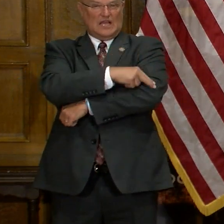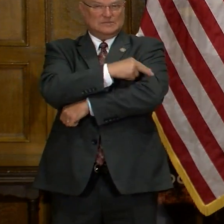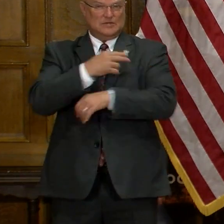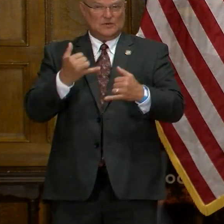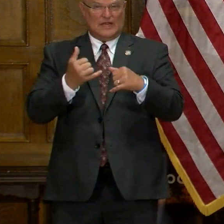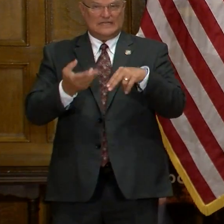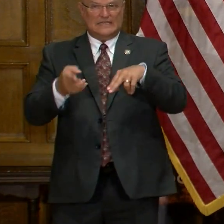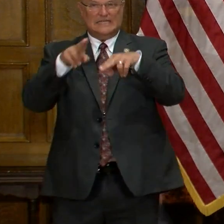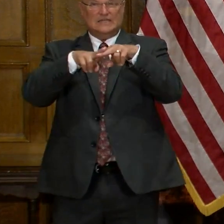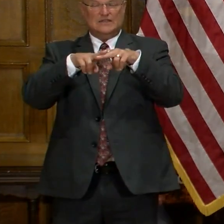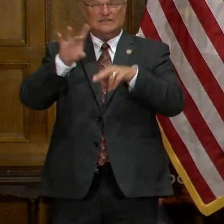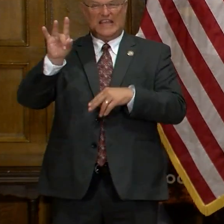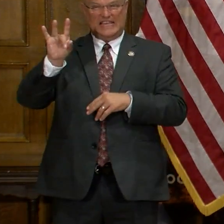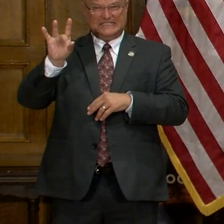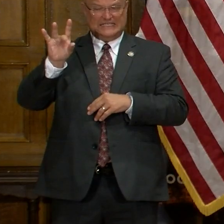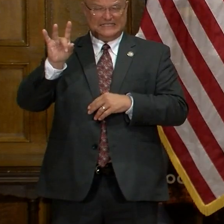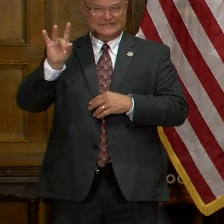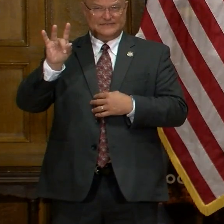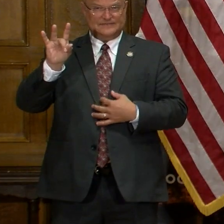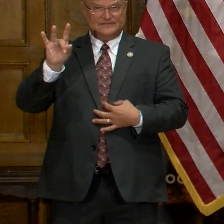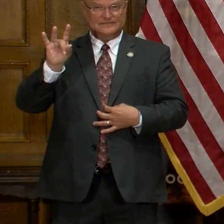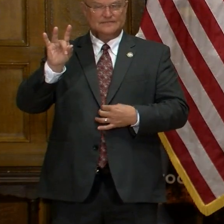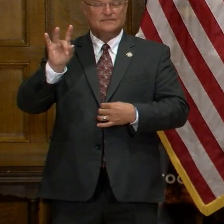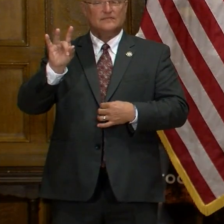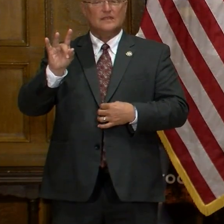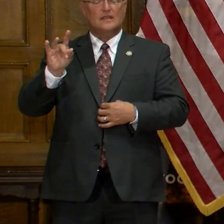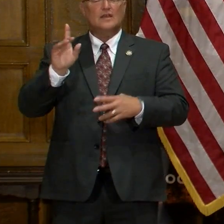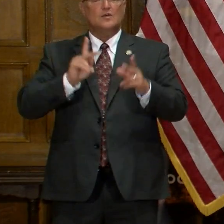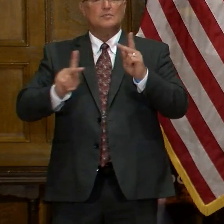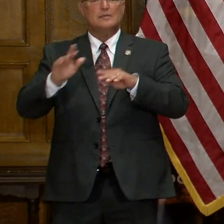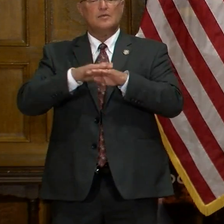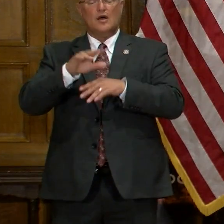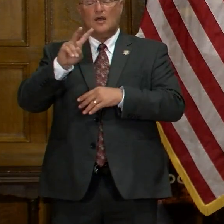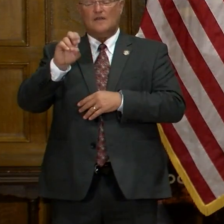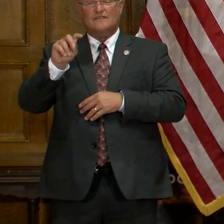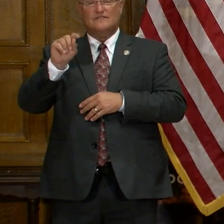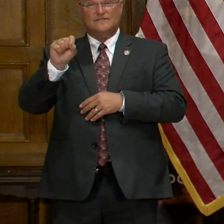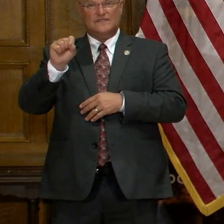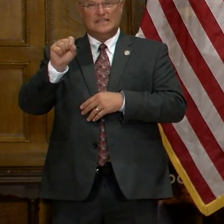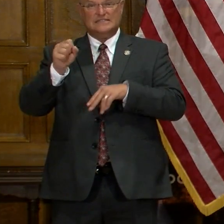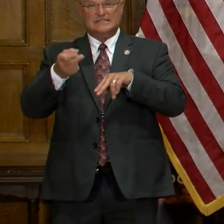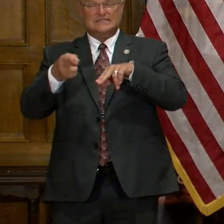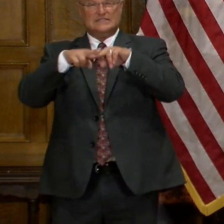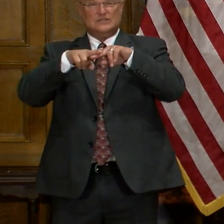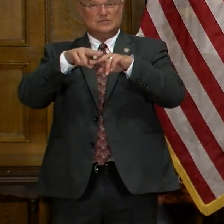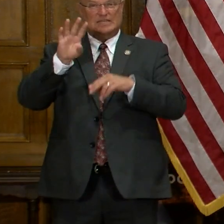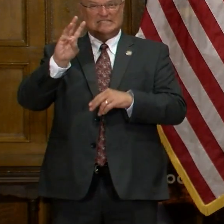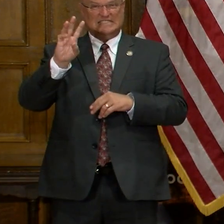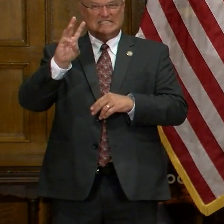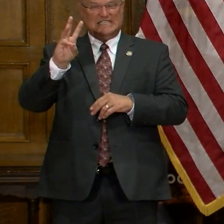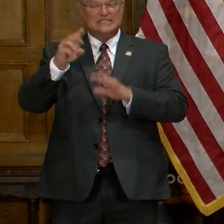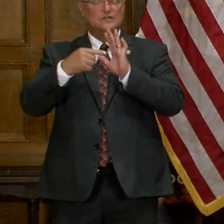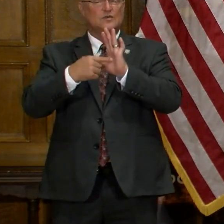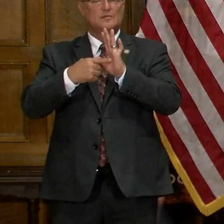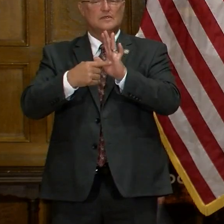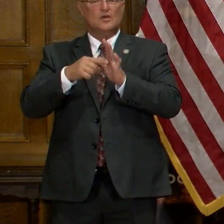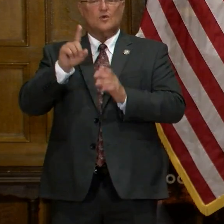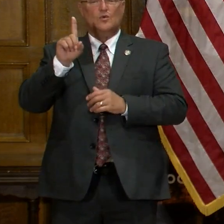hospitalized. That's an increase of 18 from yesterday. Individuals on a ventilator now have increased by 6 and represent